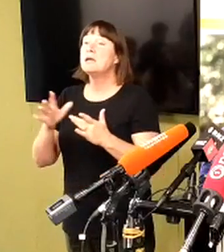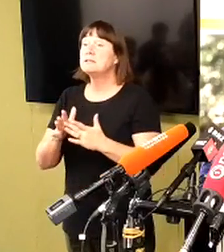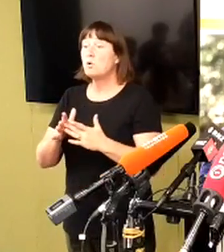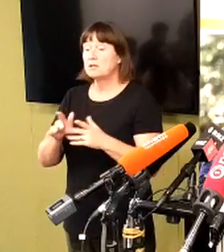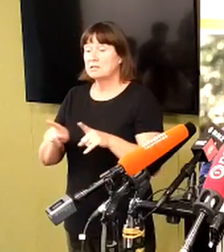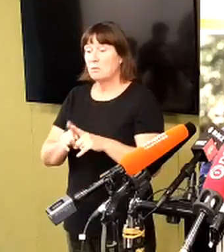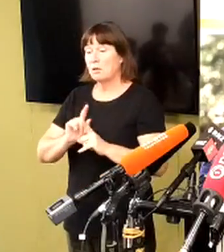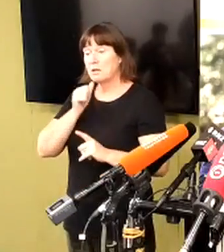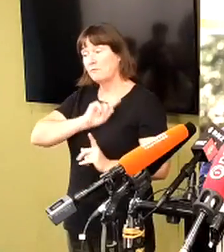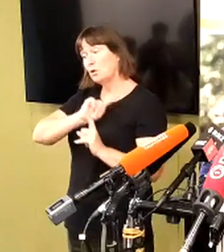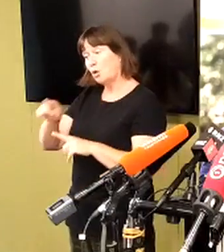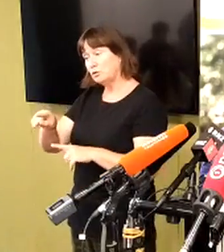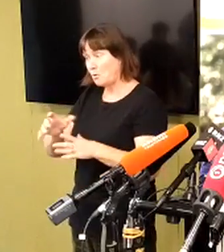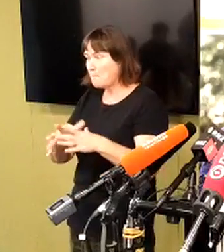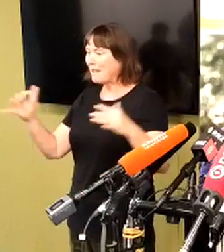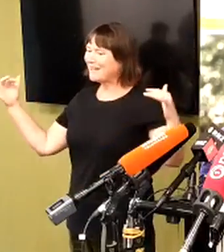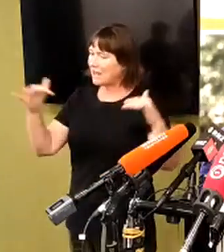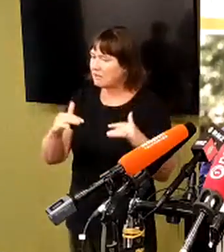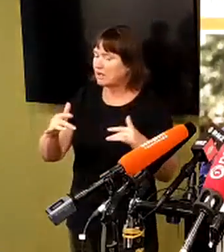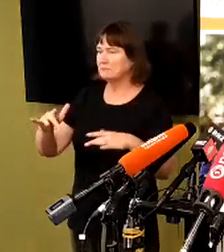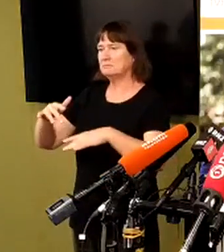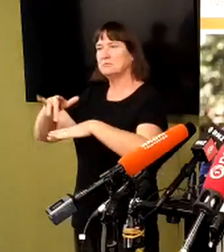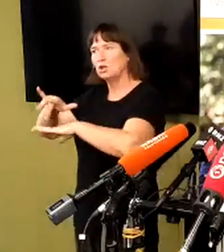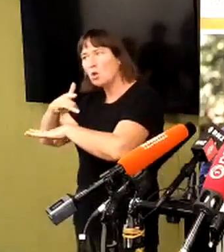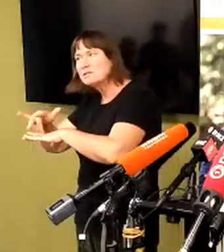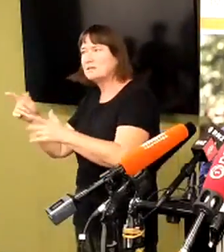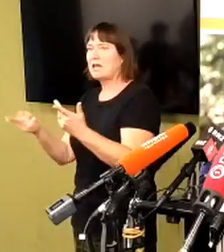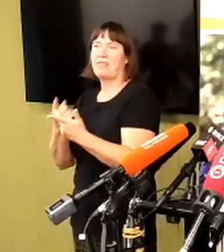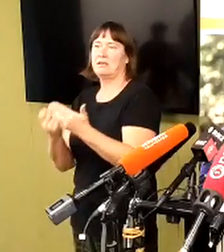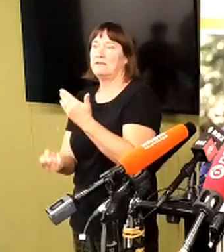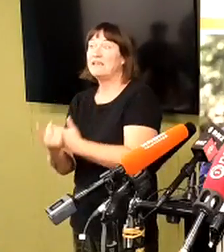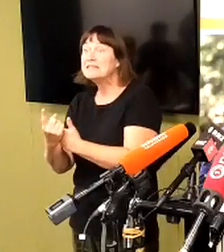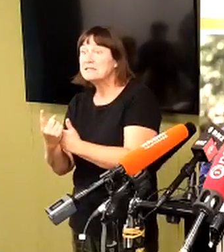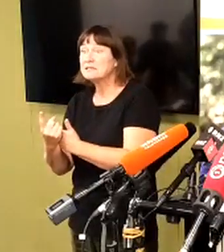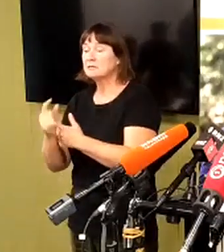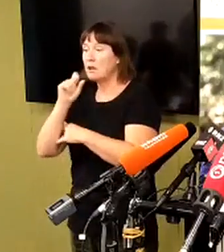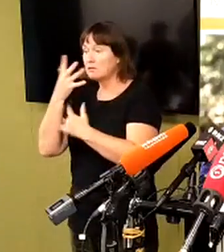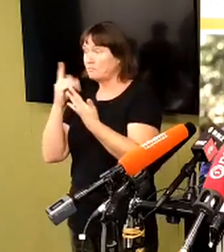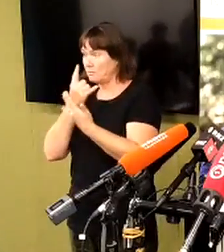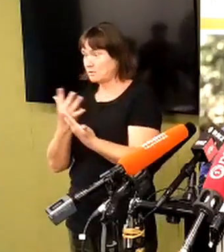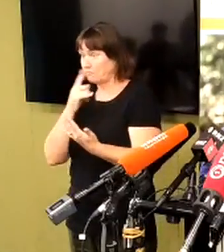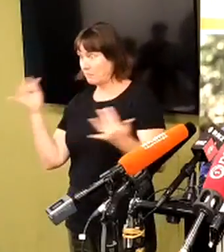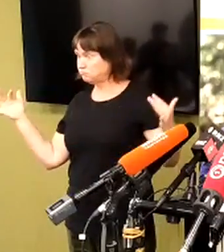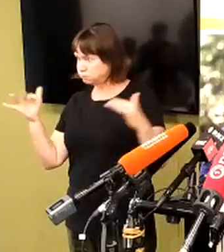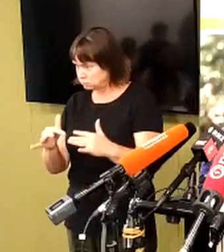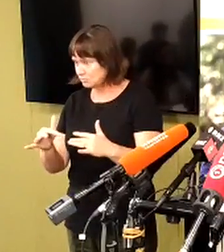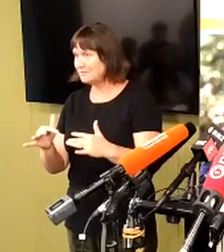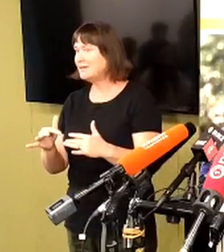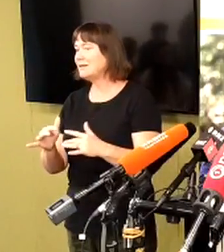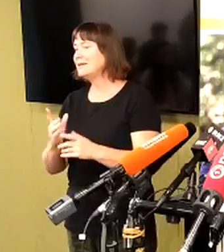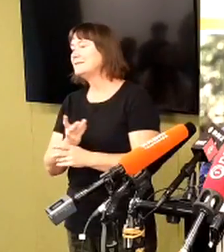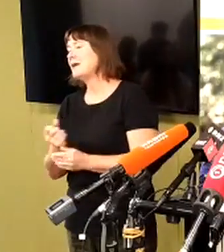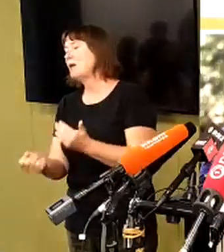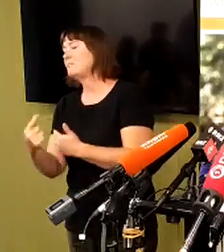large gatherings, concerts, and other mass gatherings, some of which are coming up this weekend,